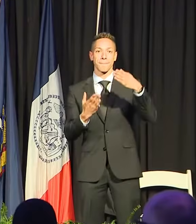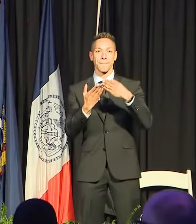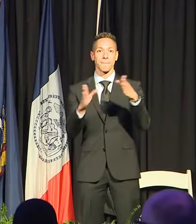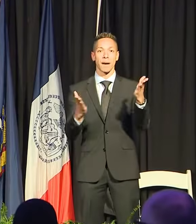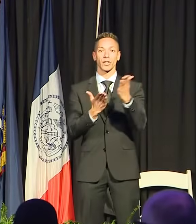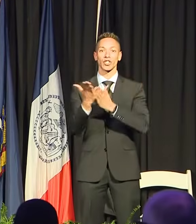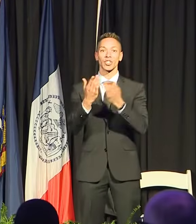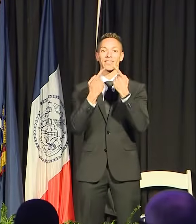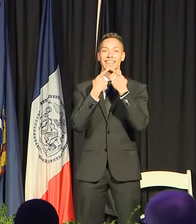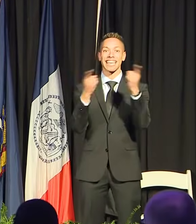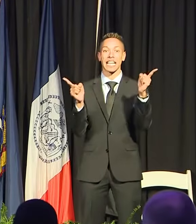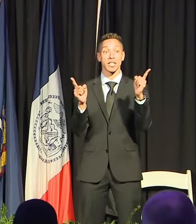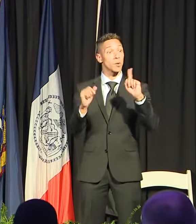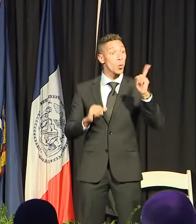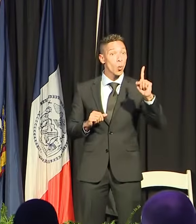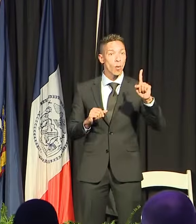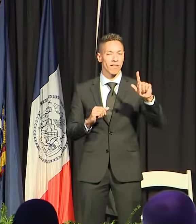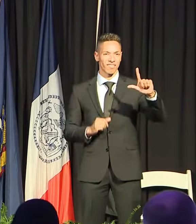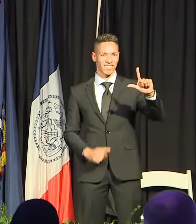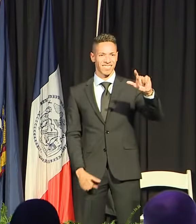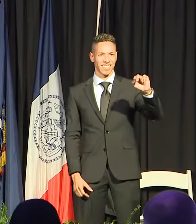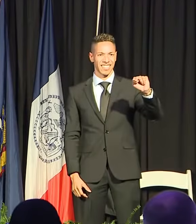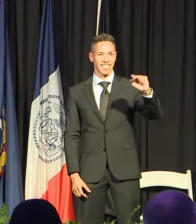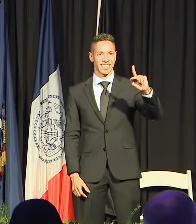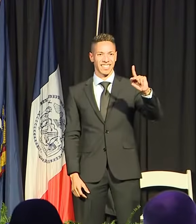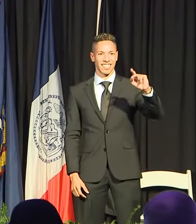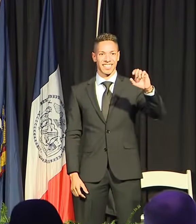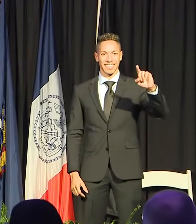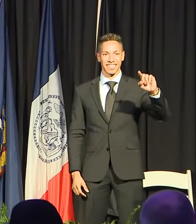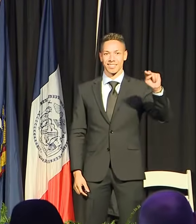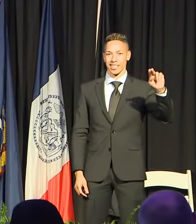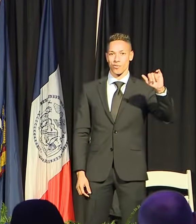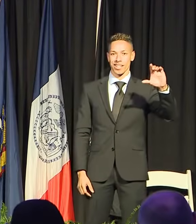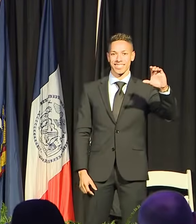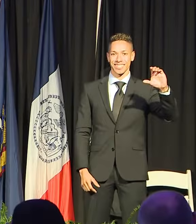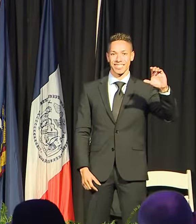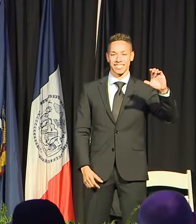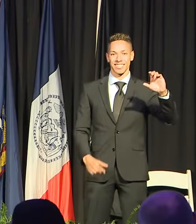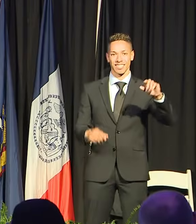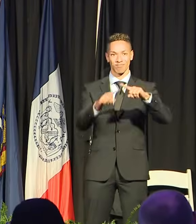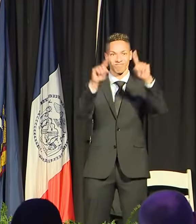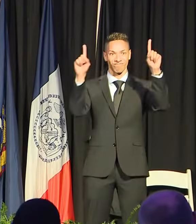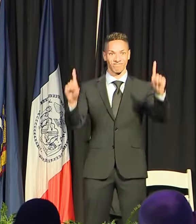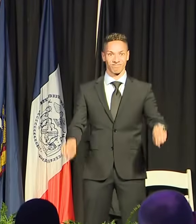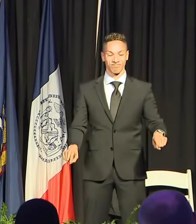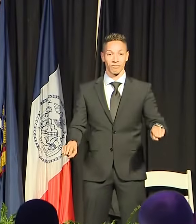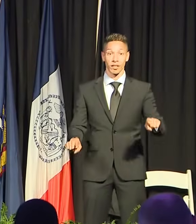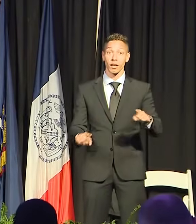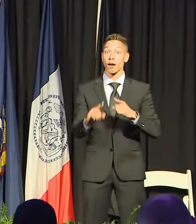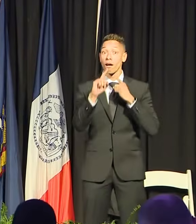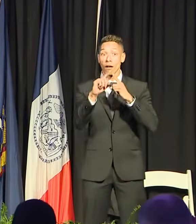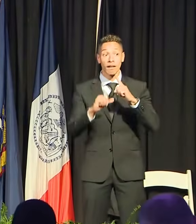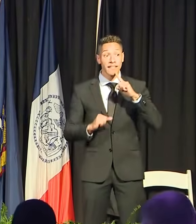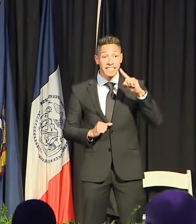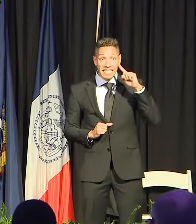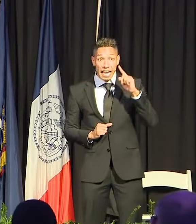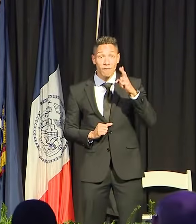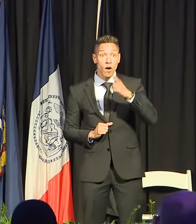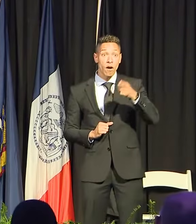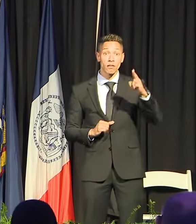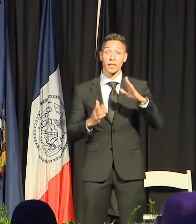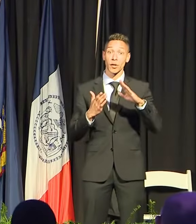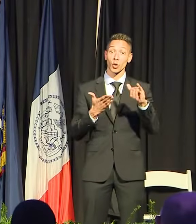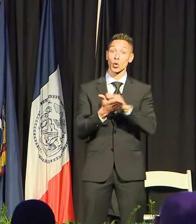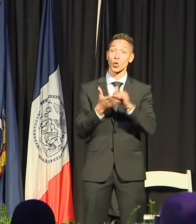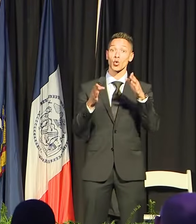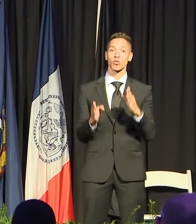announcements on the linked NYC kiosk, ensuring that deaf and hard of hearing New Yorkers are